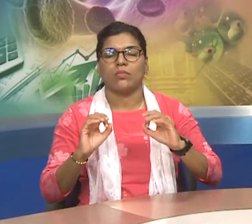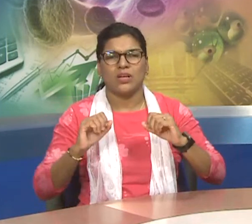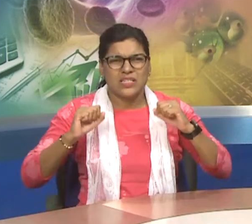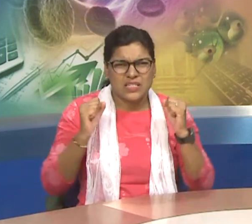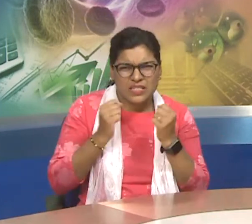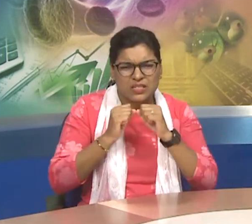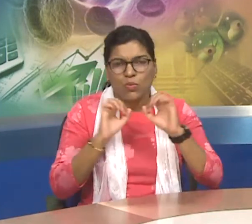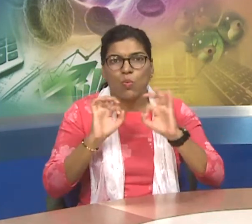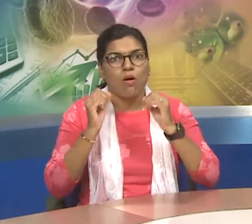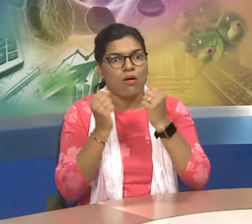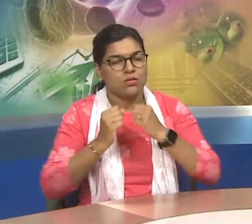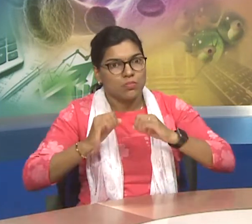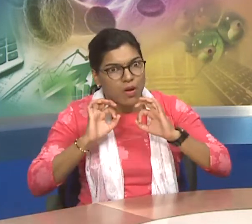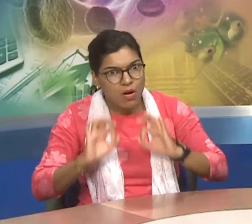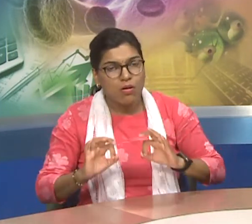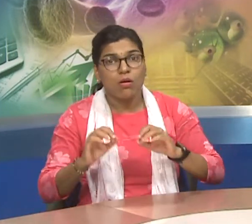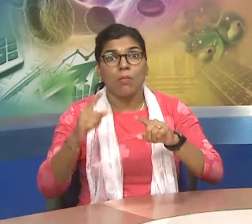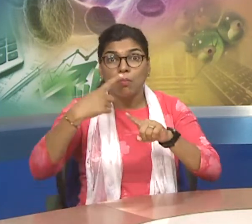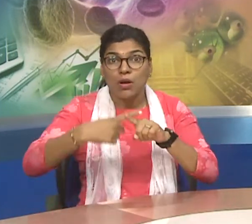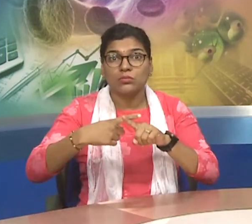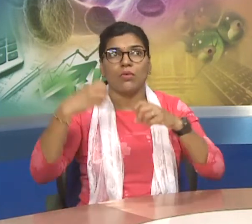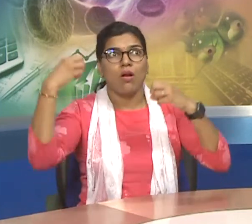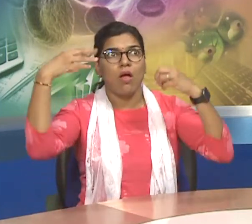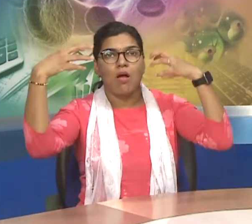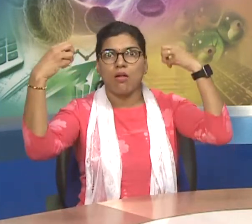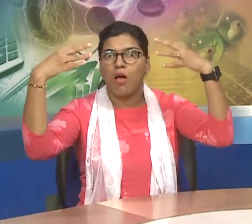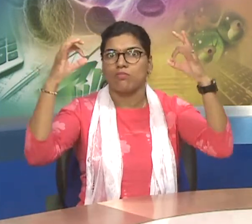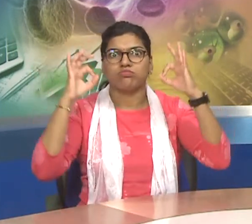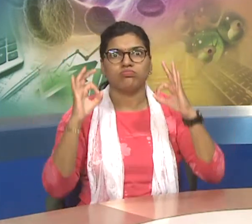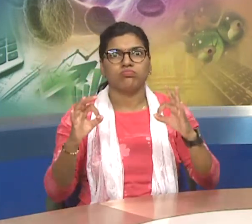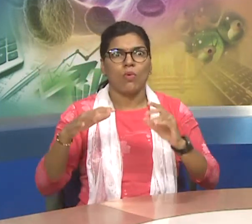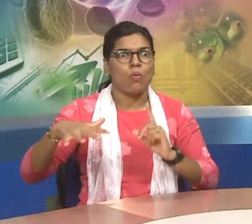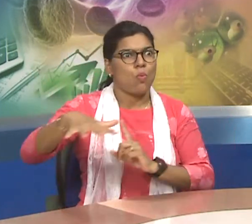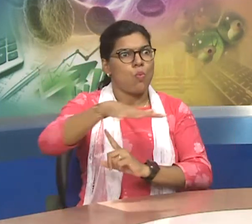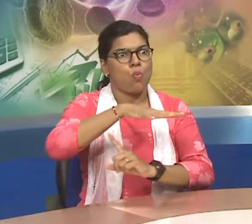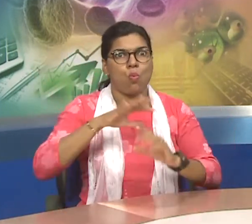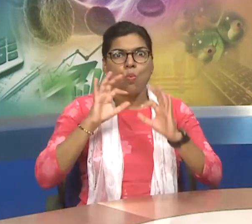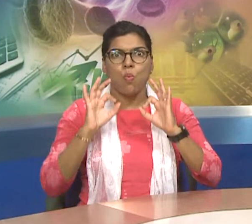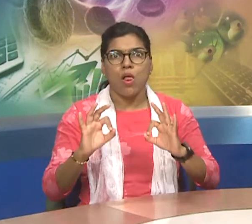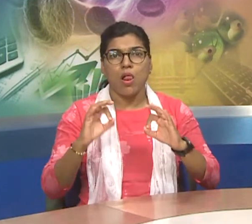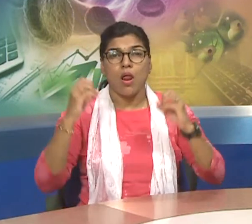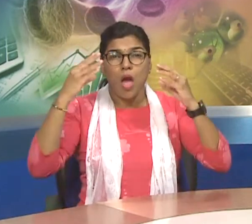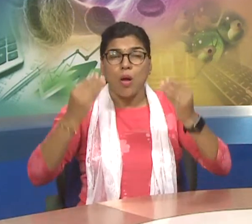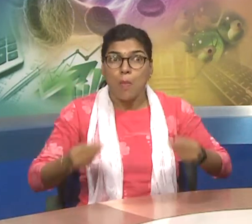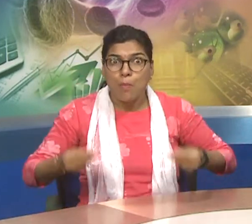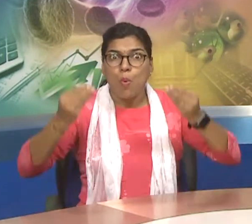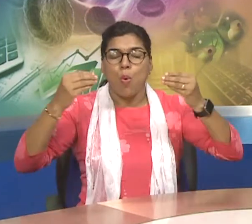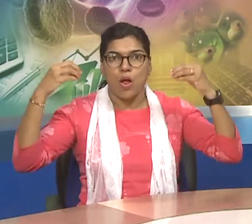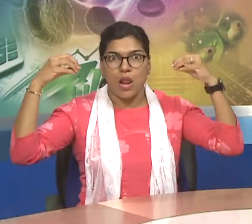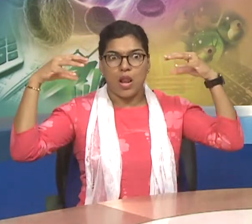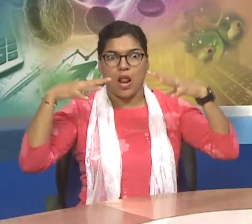offering new dimensions, whether it is entertainment.